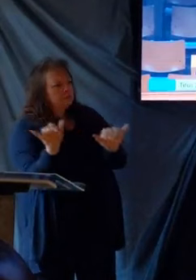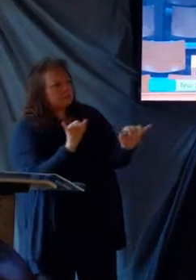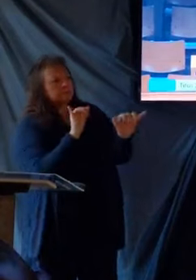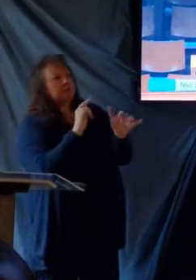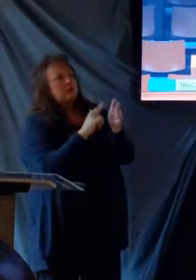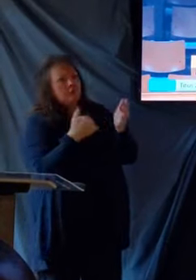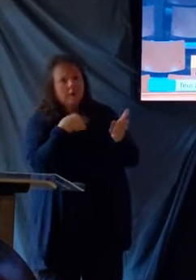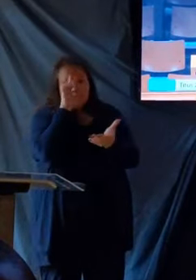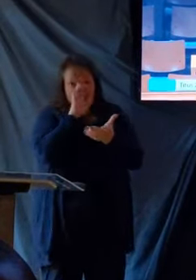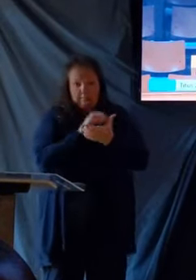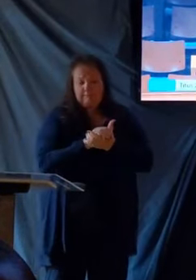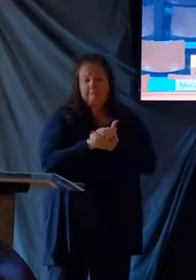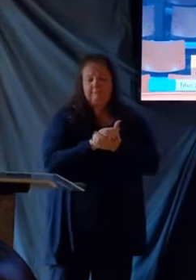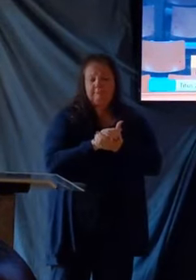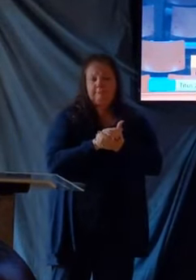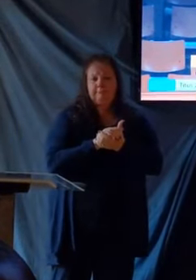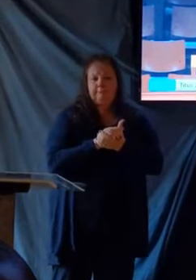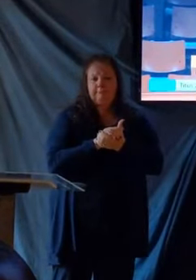what we believe,